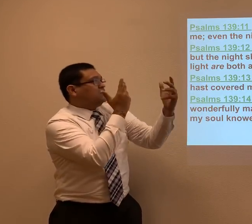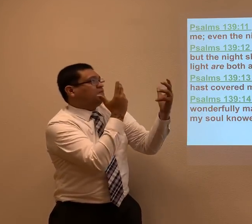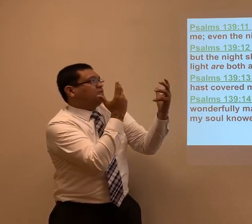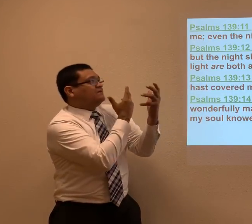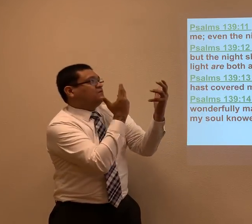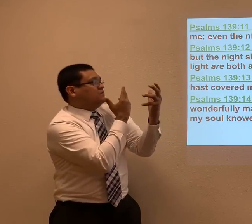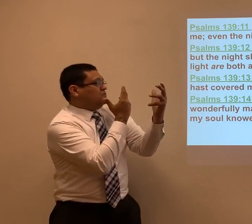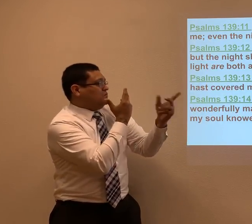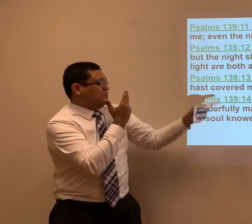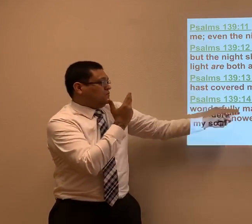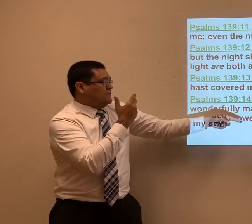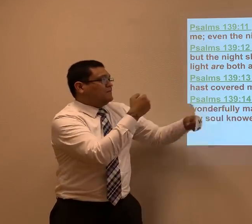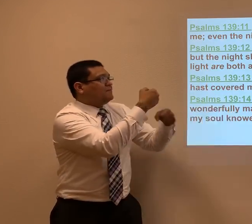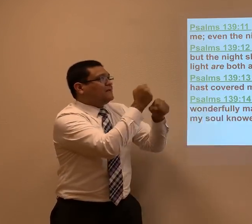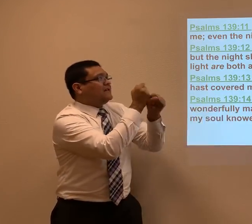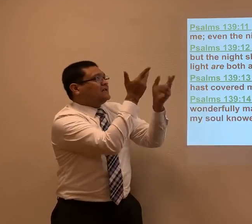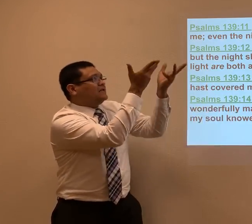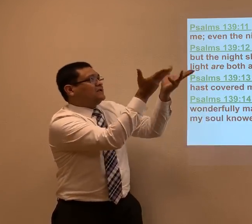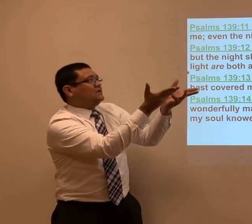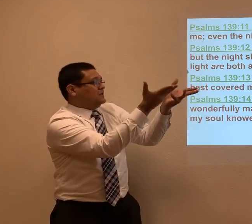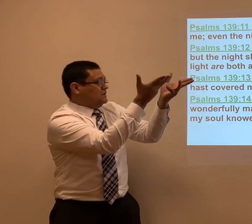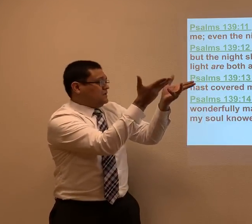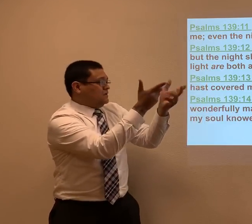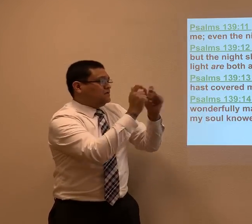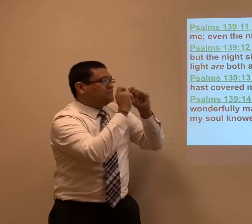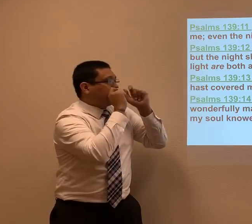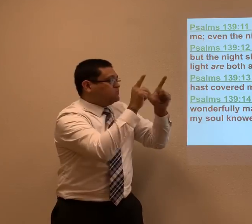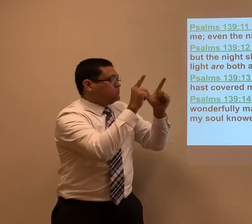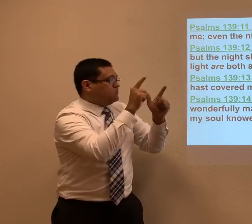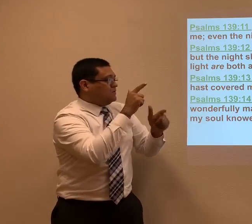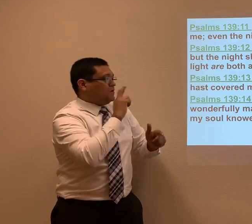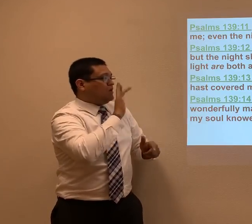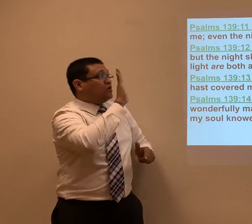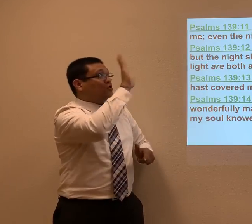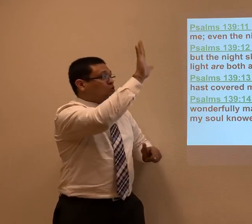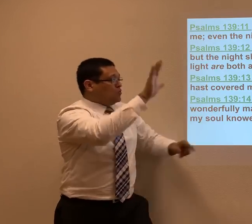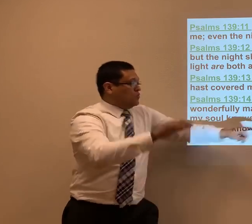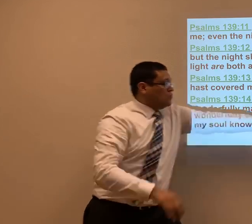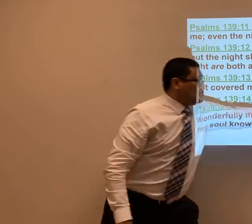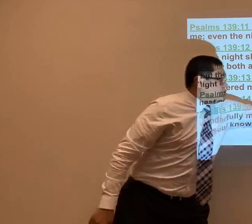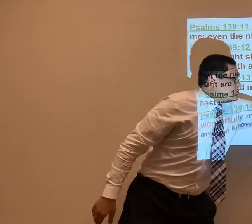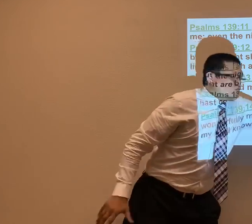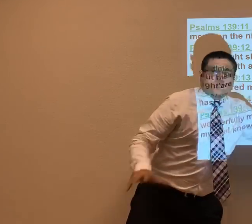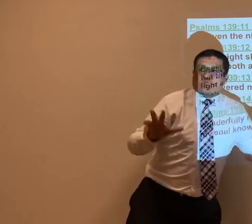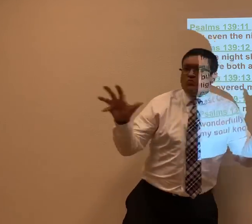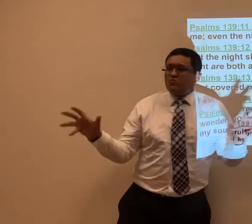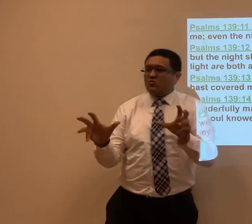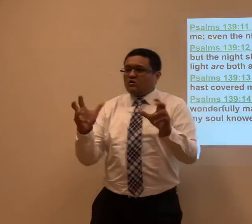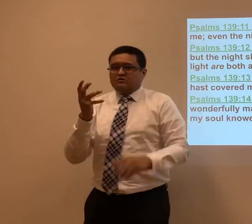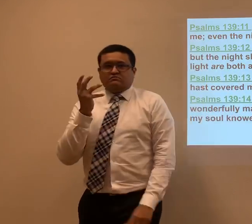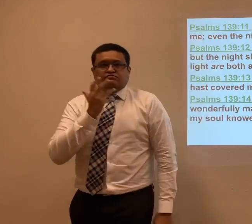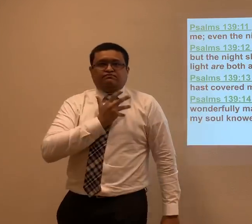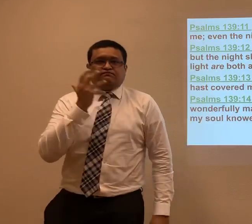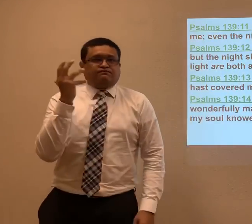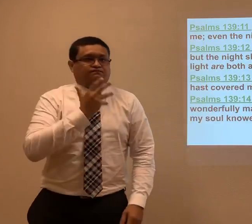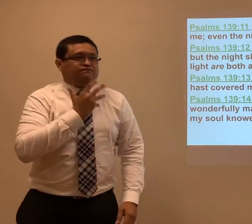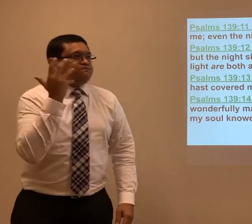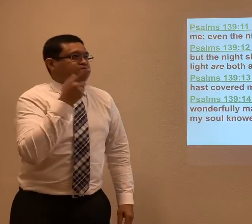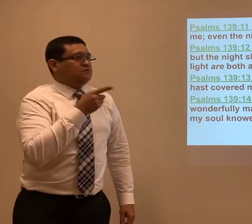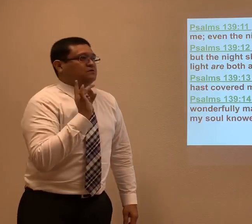being afraid, but it is more of a honor and wonderfully made.